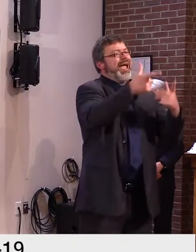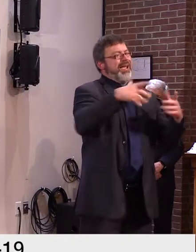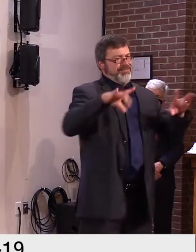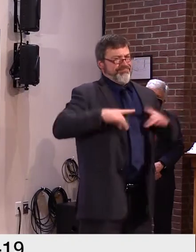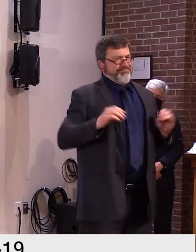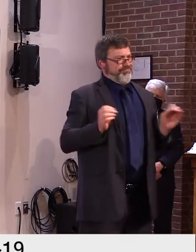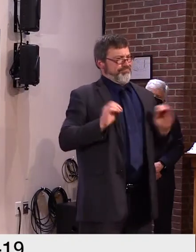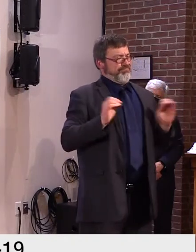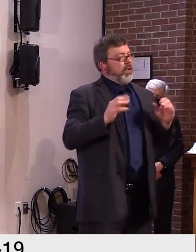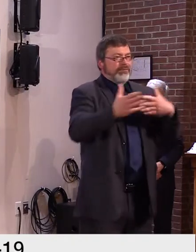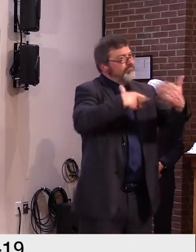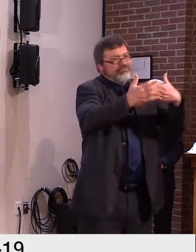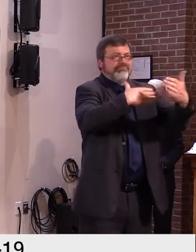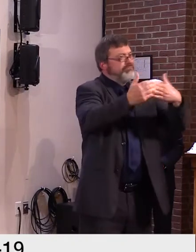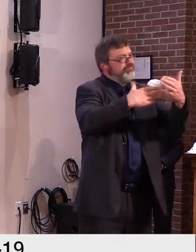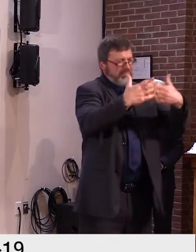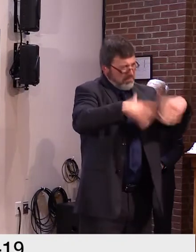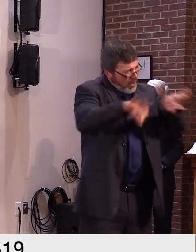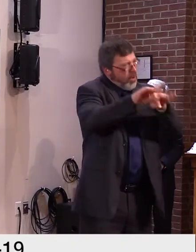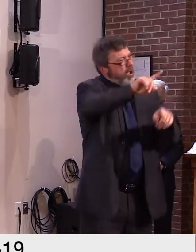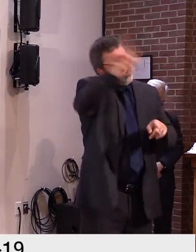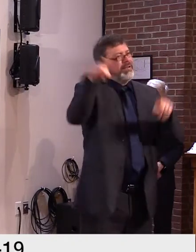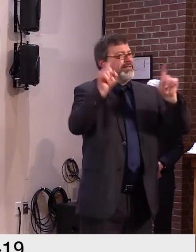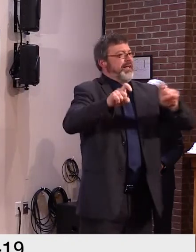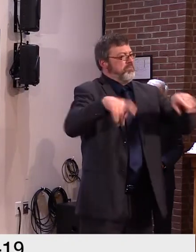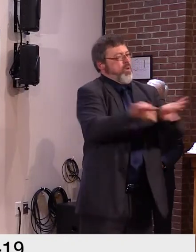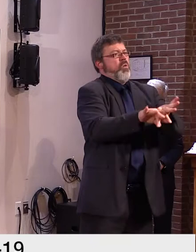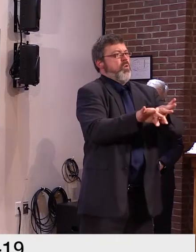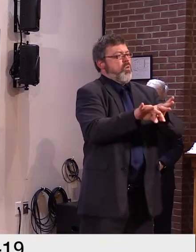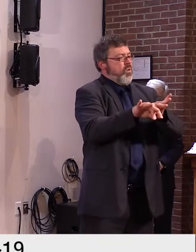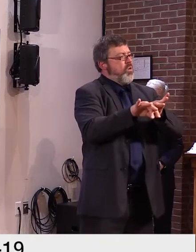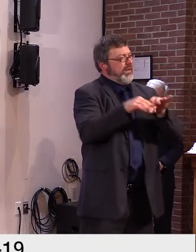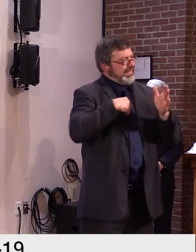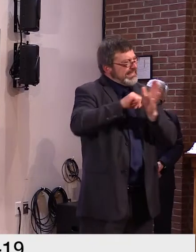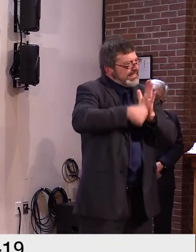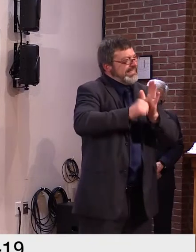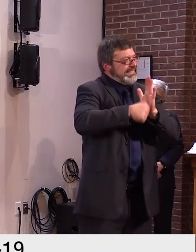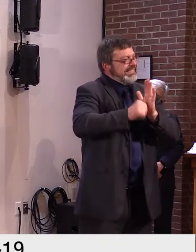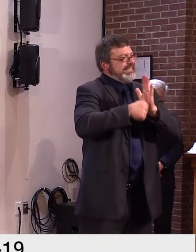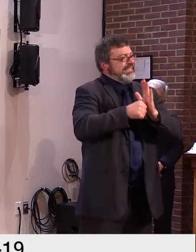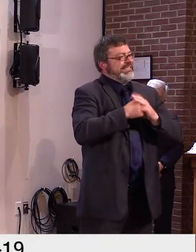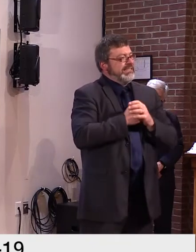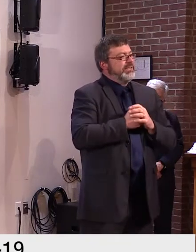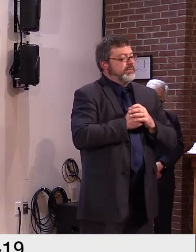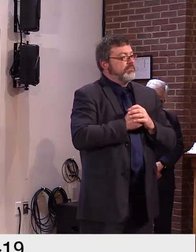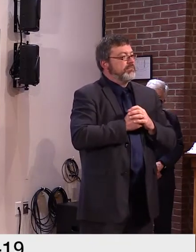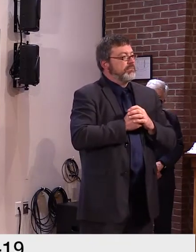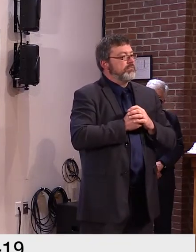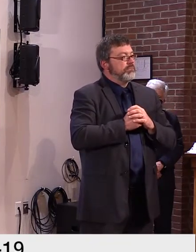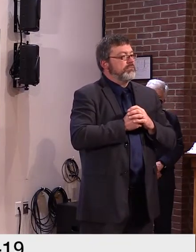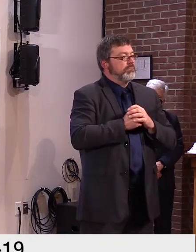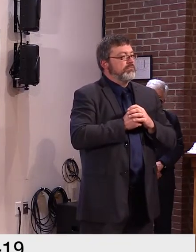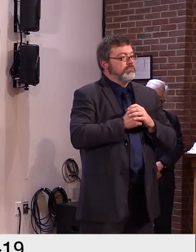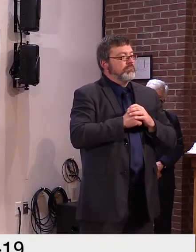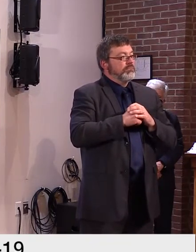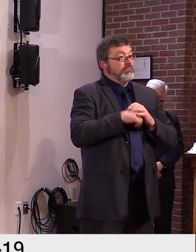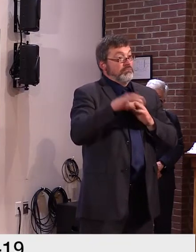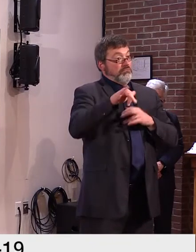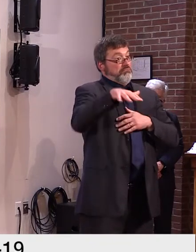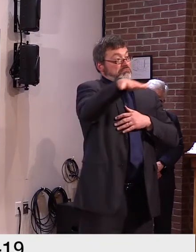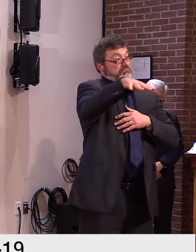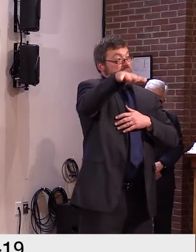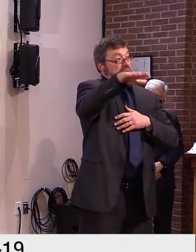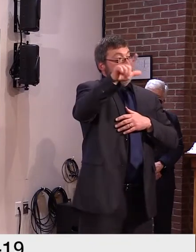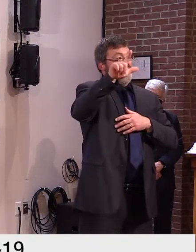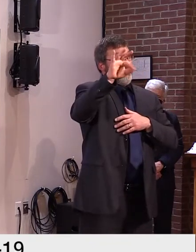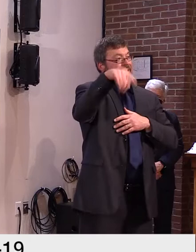said, thankfully, none of these workers are hospitalized now or in need of medical care at this time, but there is assistance available if